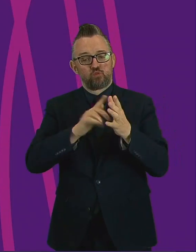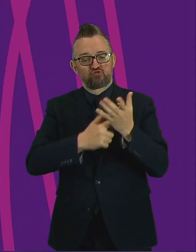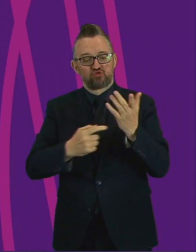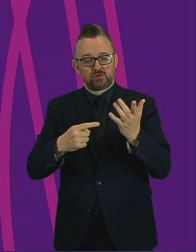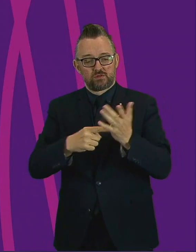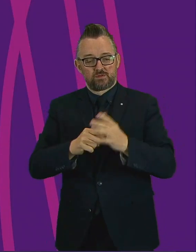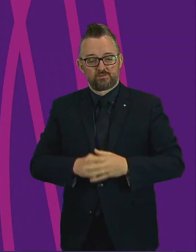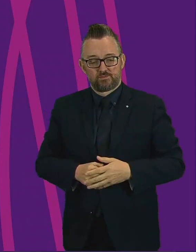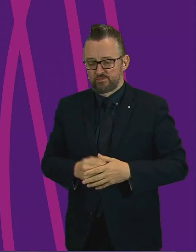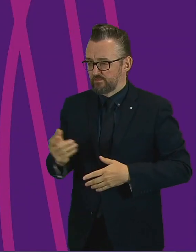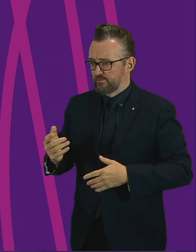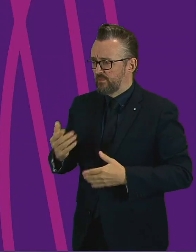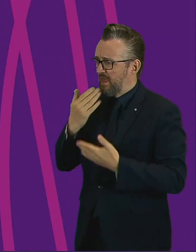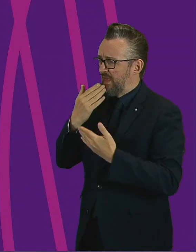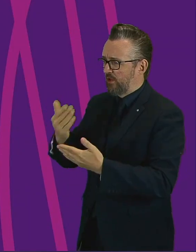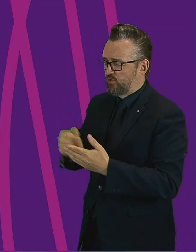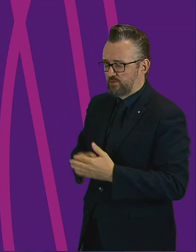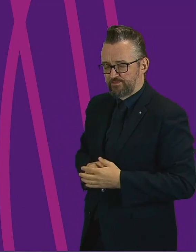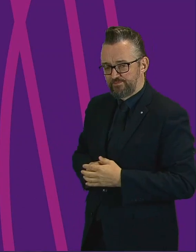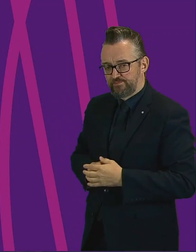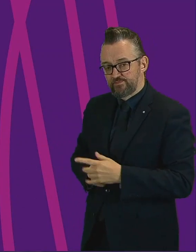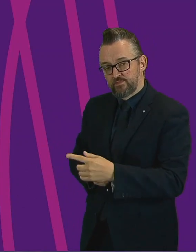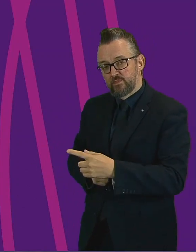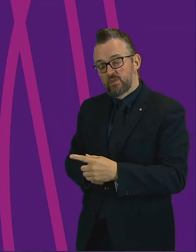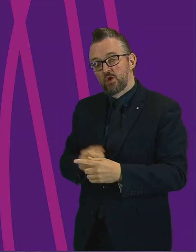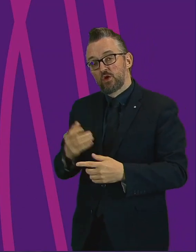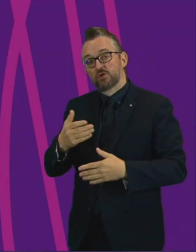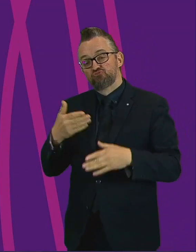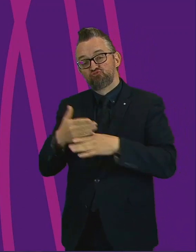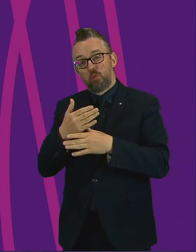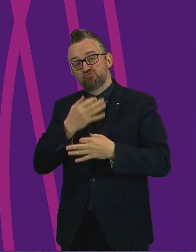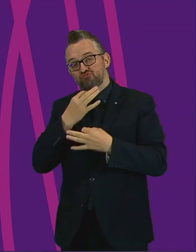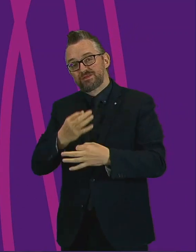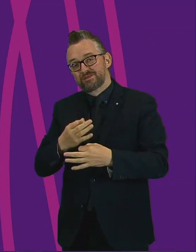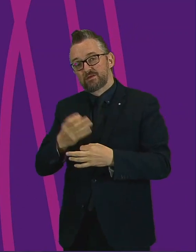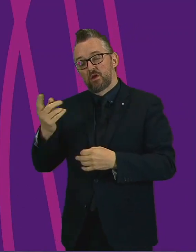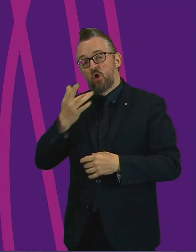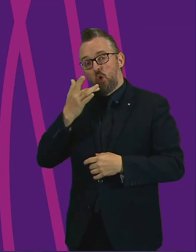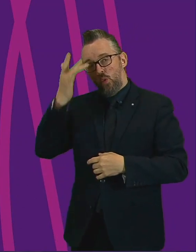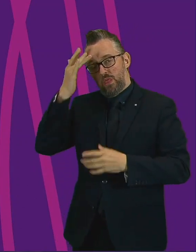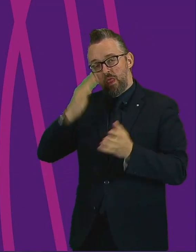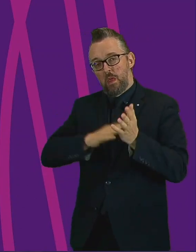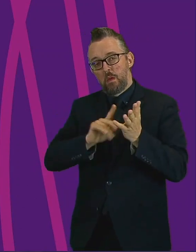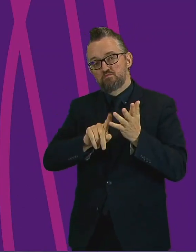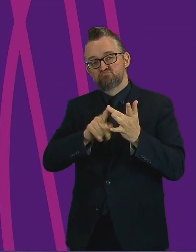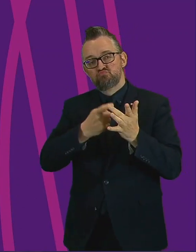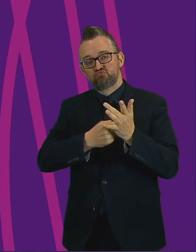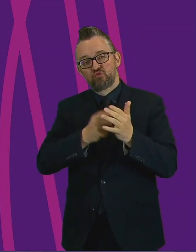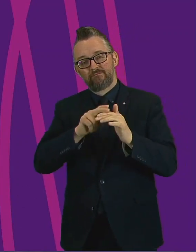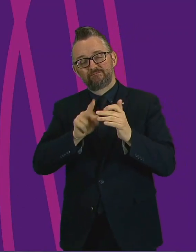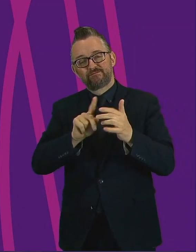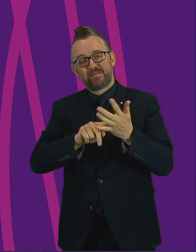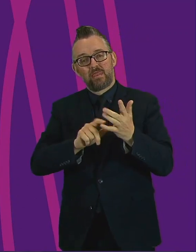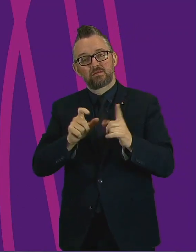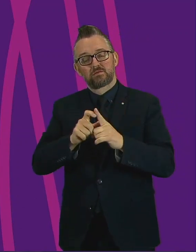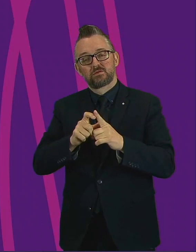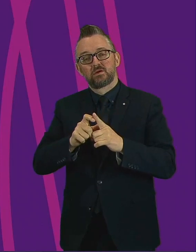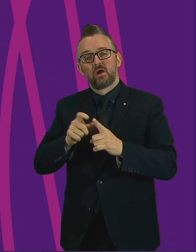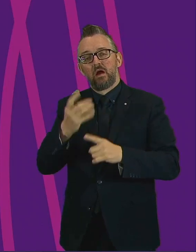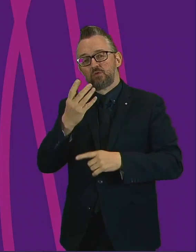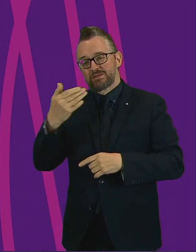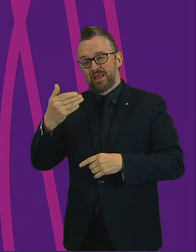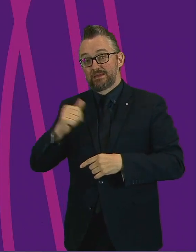Thank you, Presiding Officer. There are 49 jobs at risk at the Moorfield Hotel following plans by oil company Total to